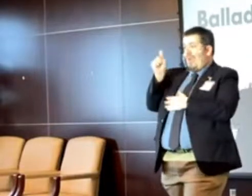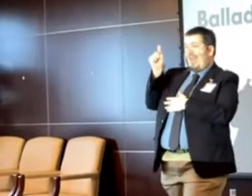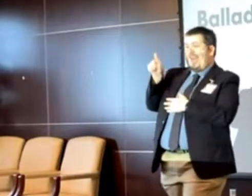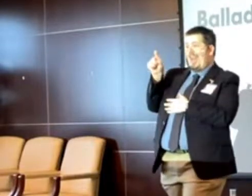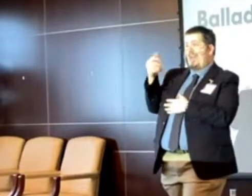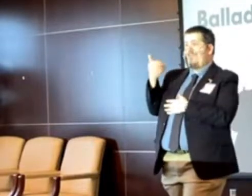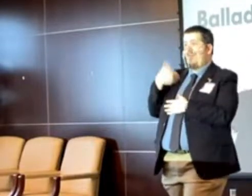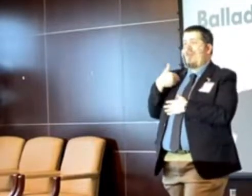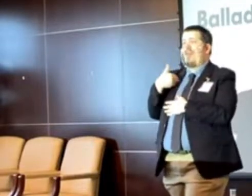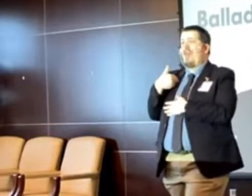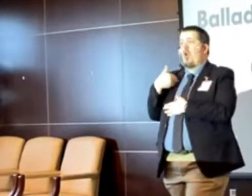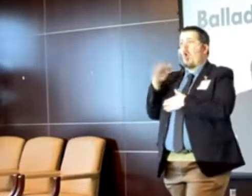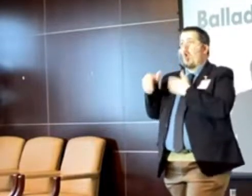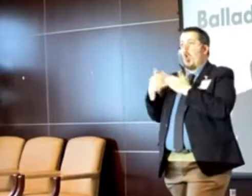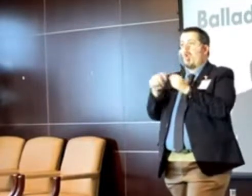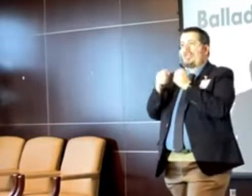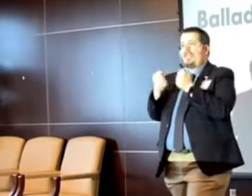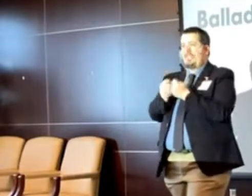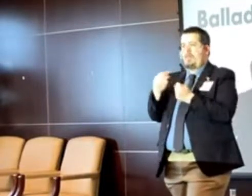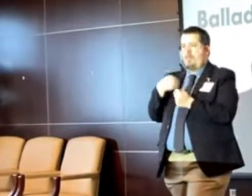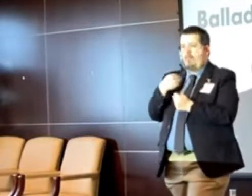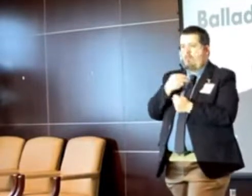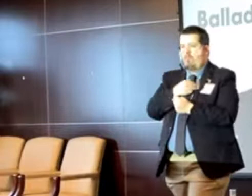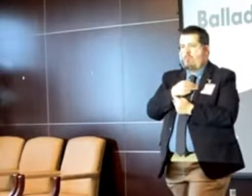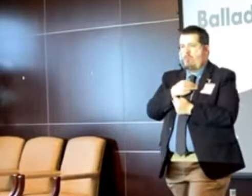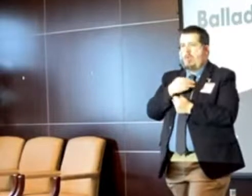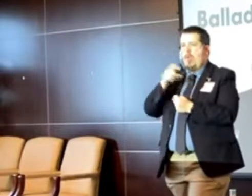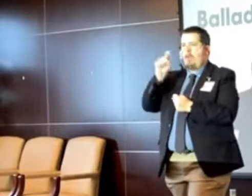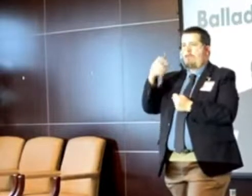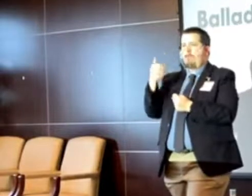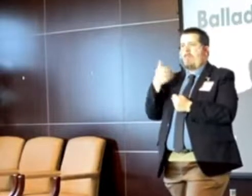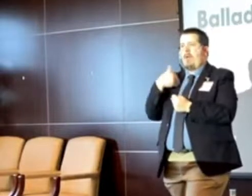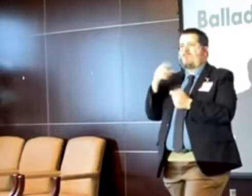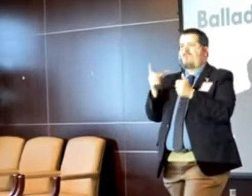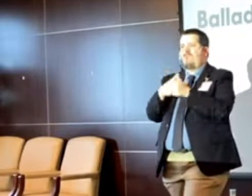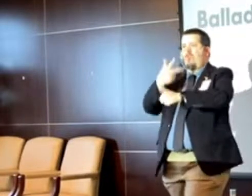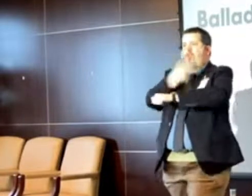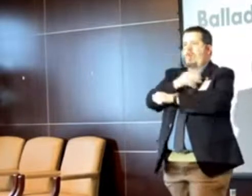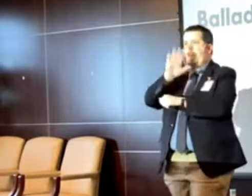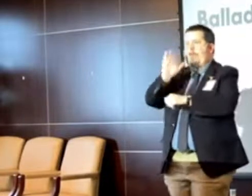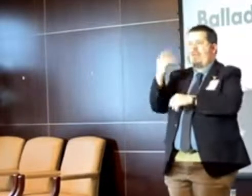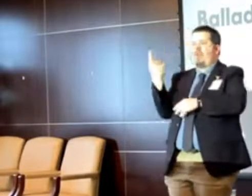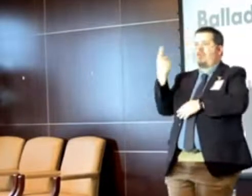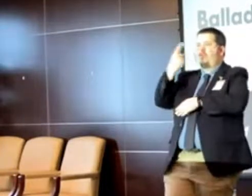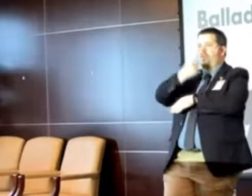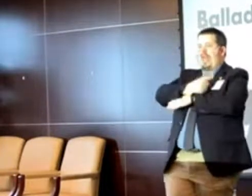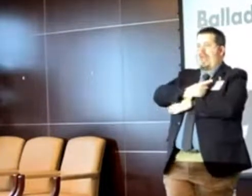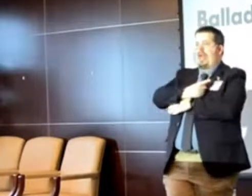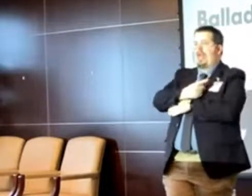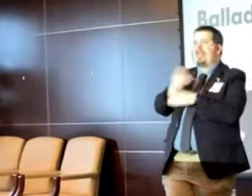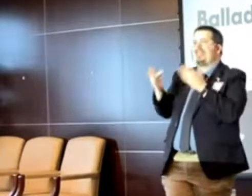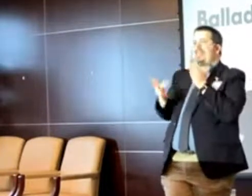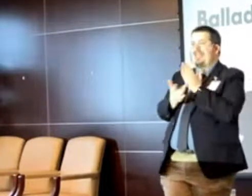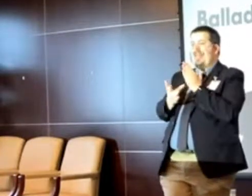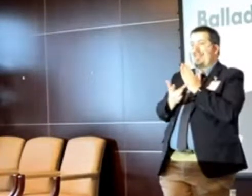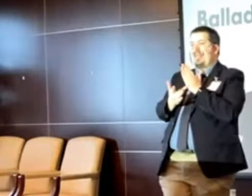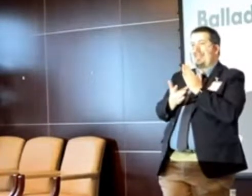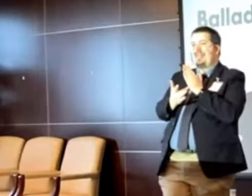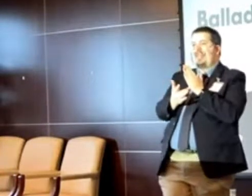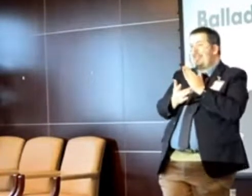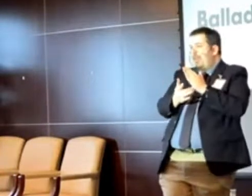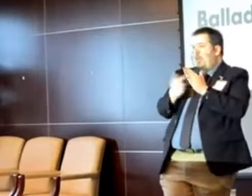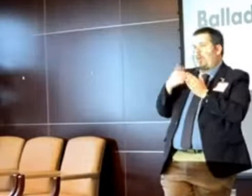have all of our team members have to have had their first shot by today. Technically, that puts us out